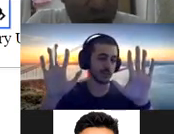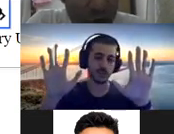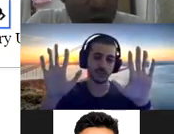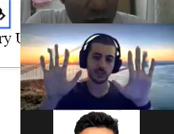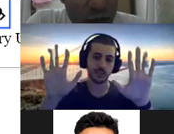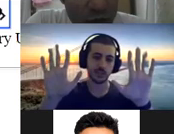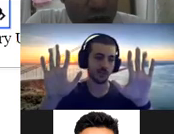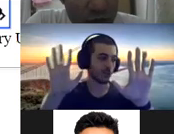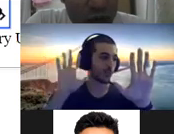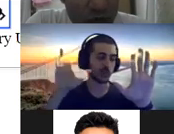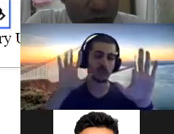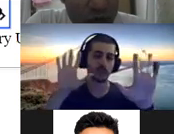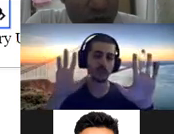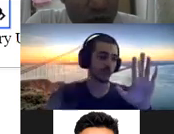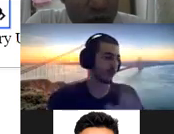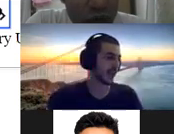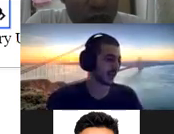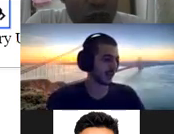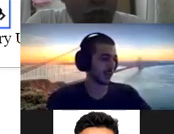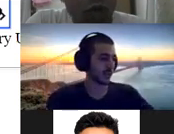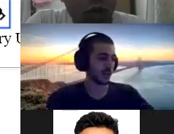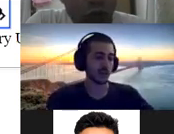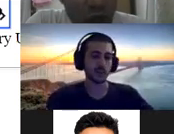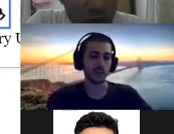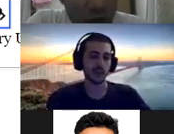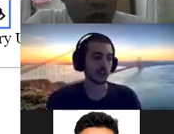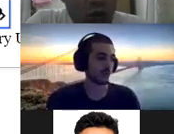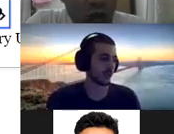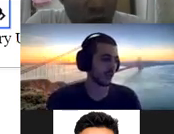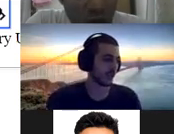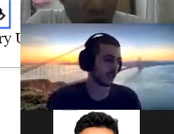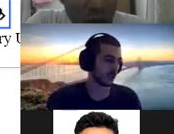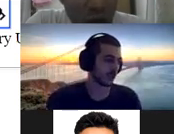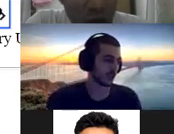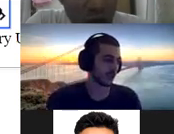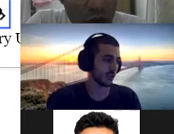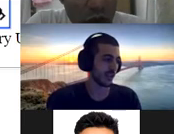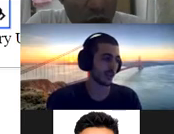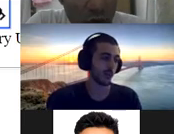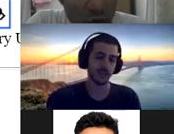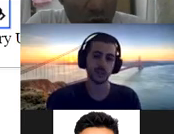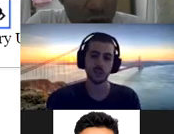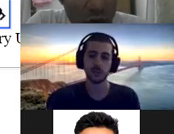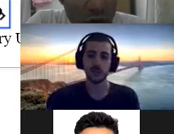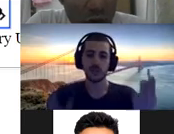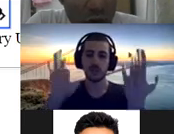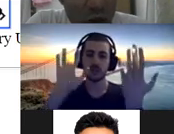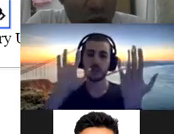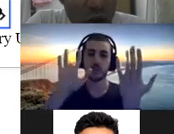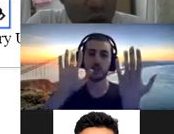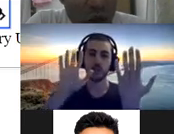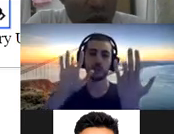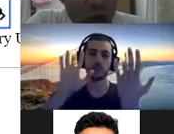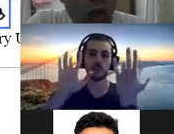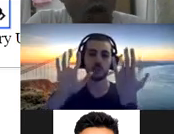seems like it's towards the person, so the black hand shape is towards the person, and the white hand shape is other